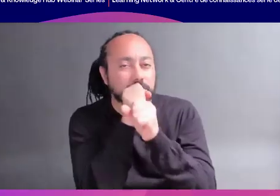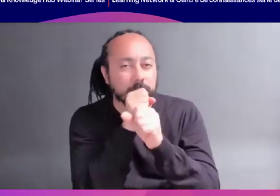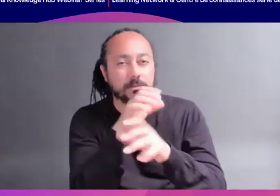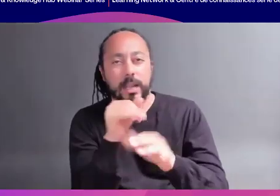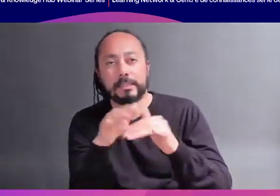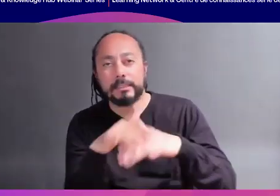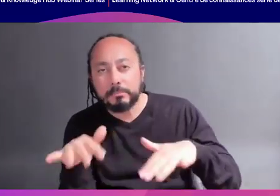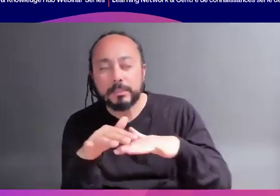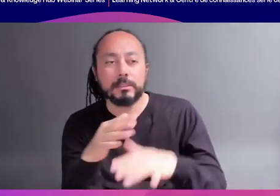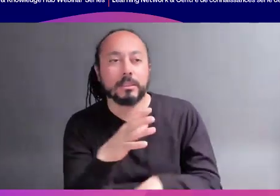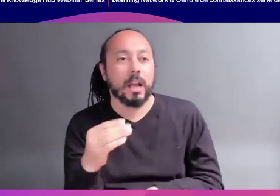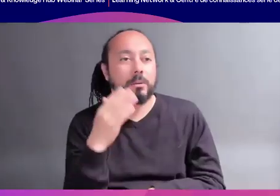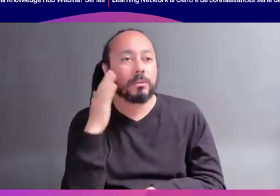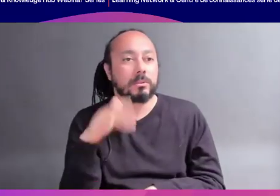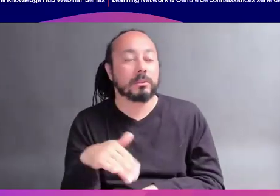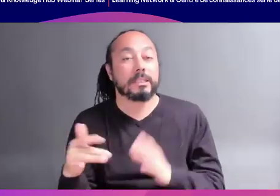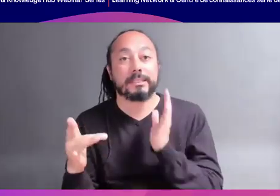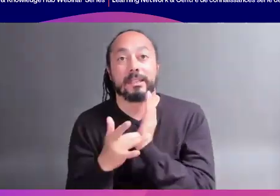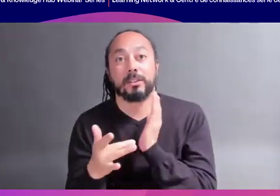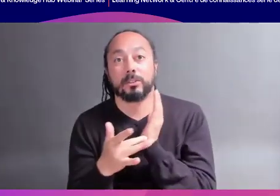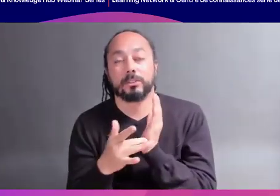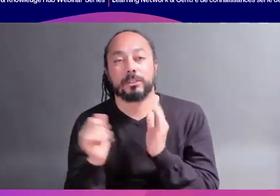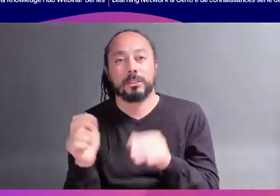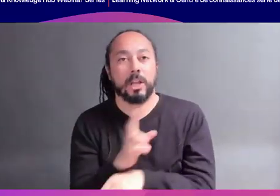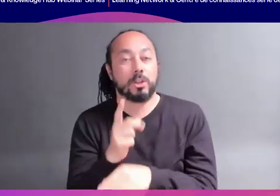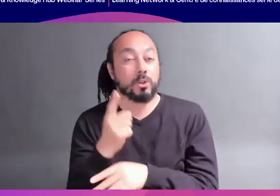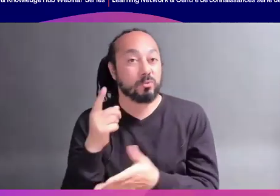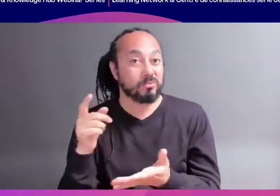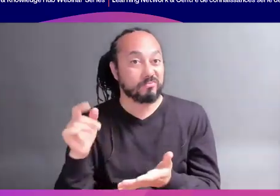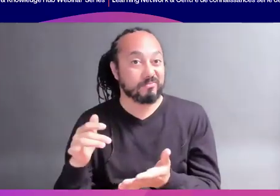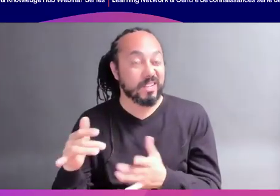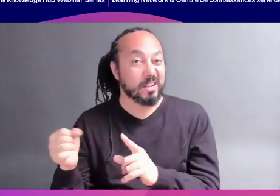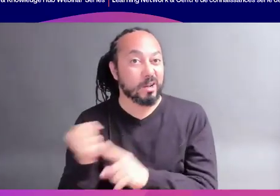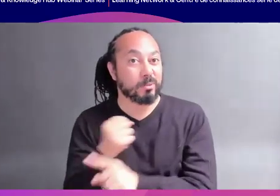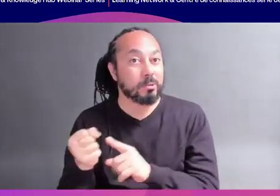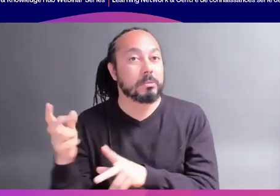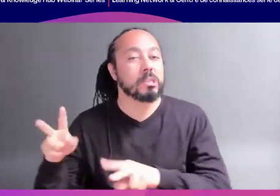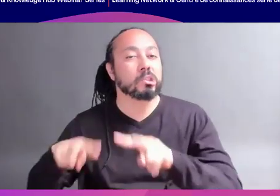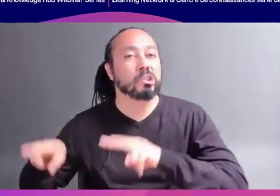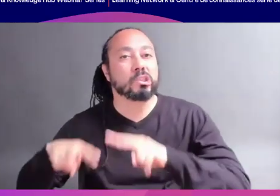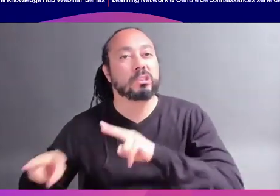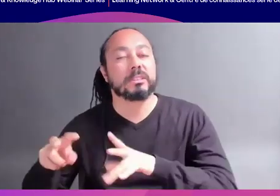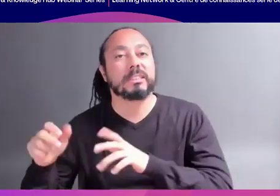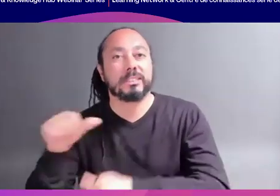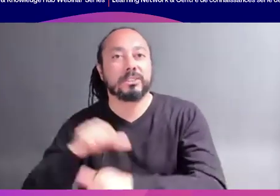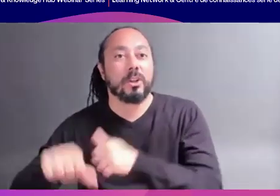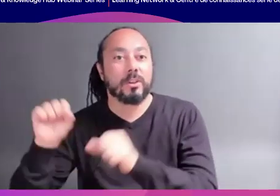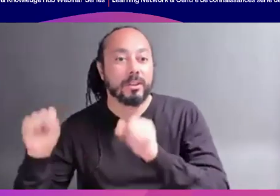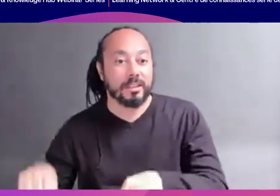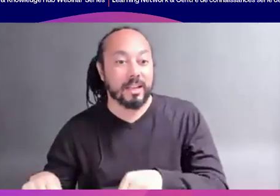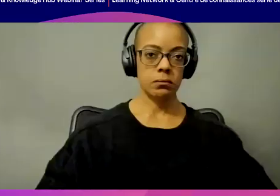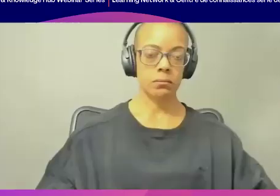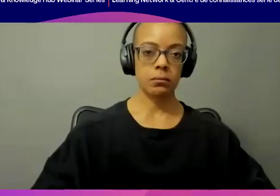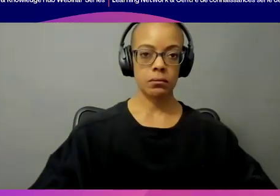you know, we also know that technology can be used as a form of abuse, that people can monitor each other, that there can be concerns